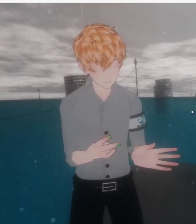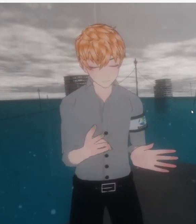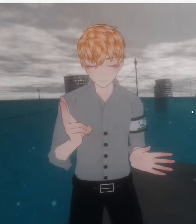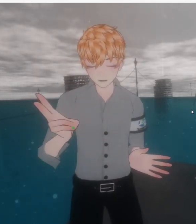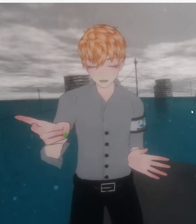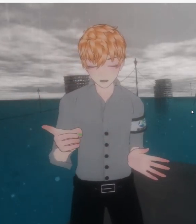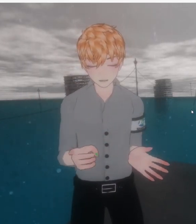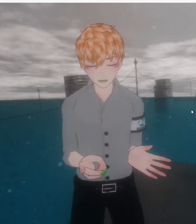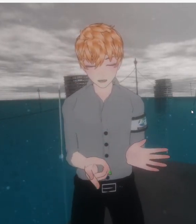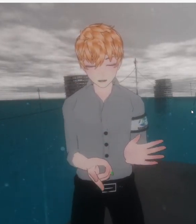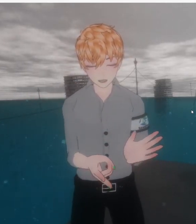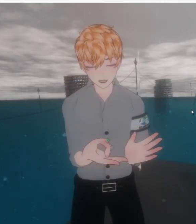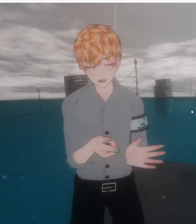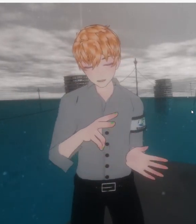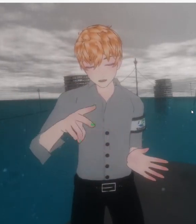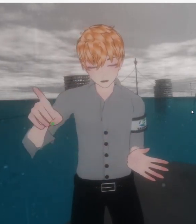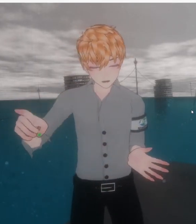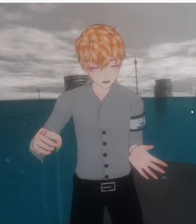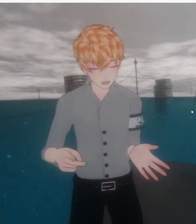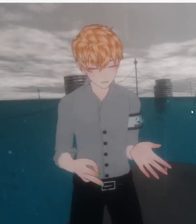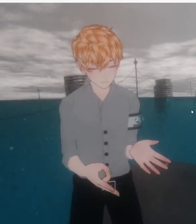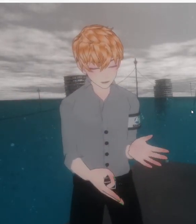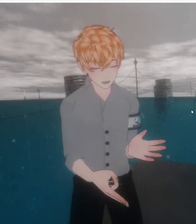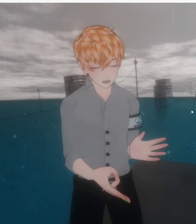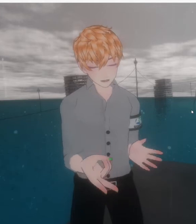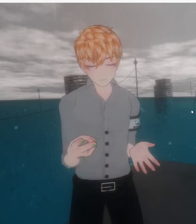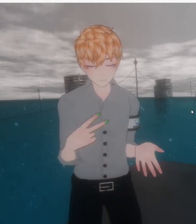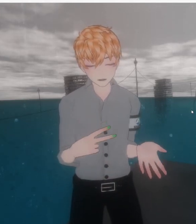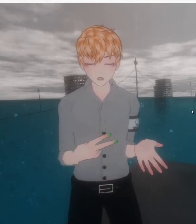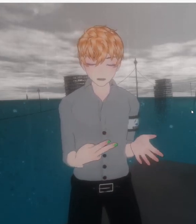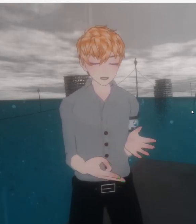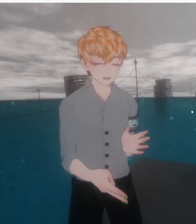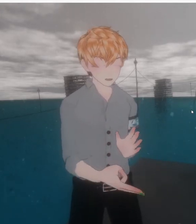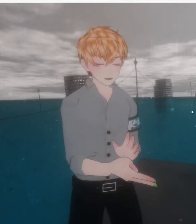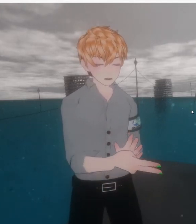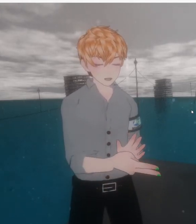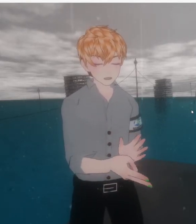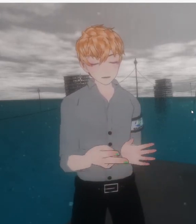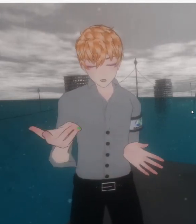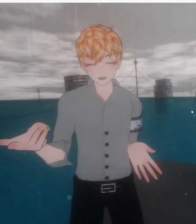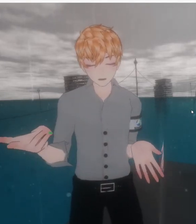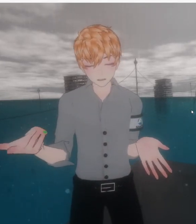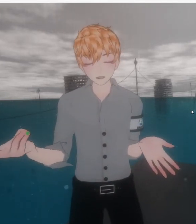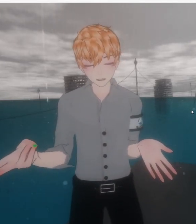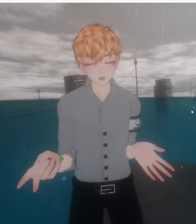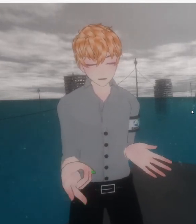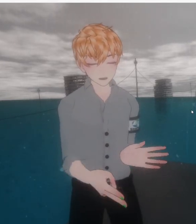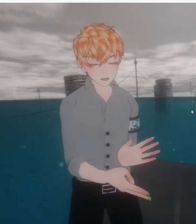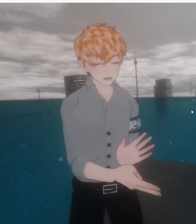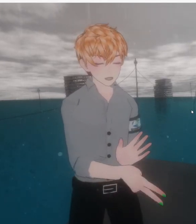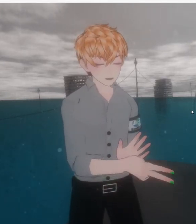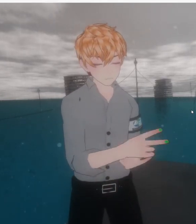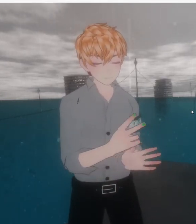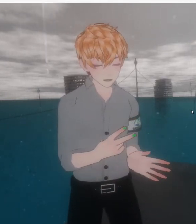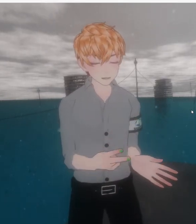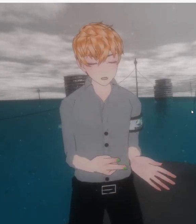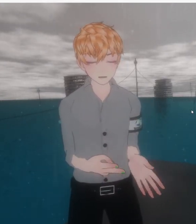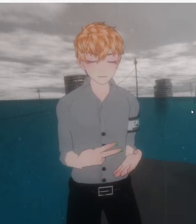So I was explaining to a guy, so I write out the sign. Yeah, I think that, well, she admitted that she's really promiscuous,